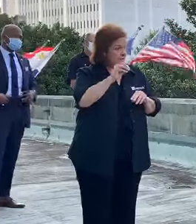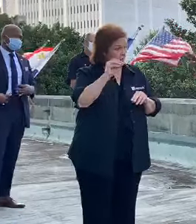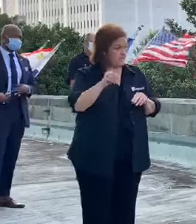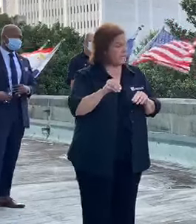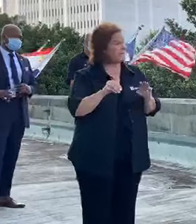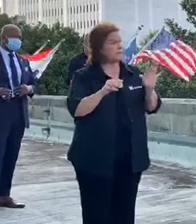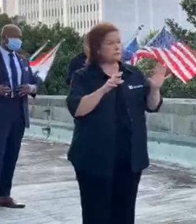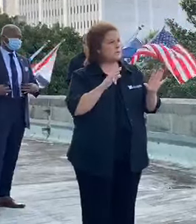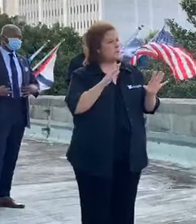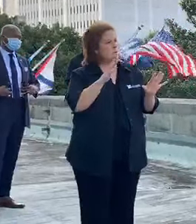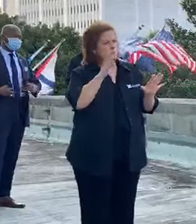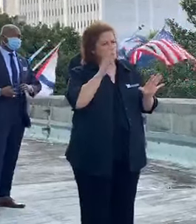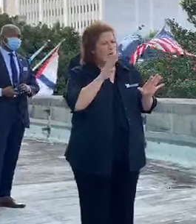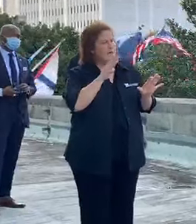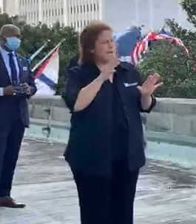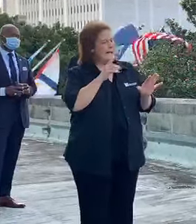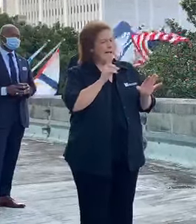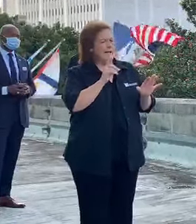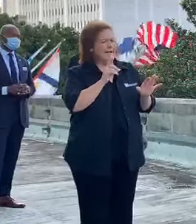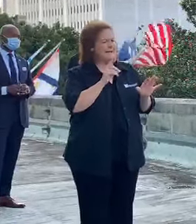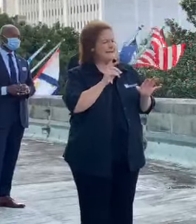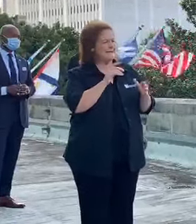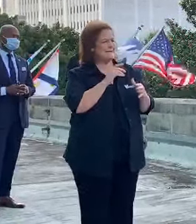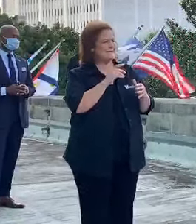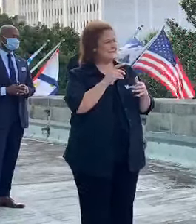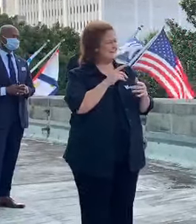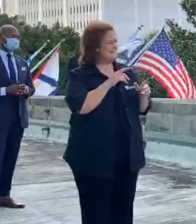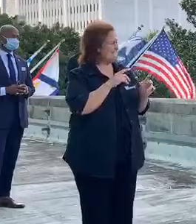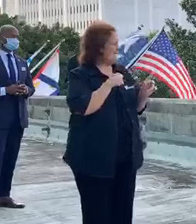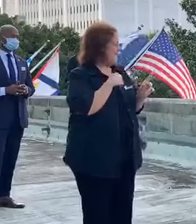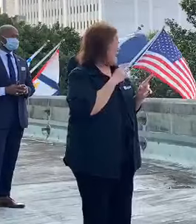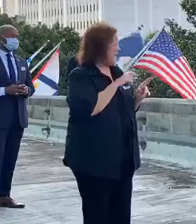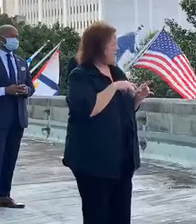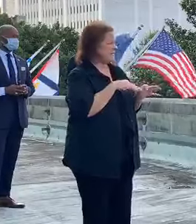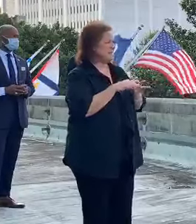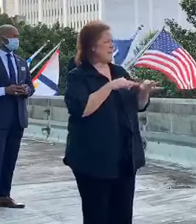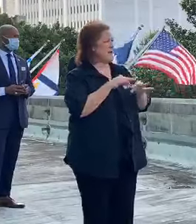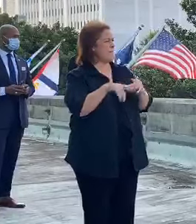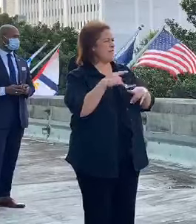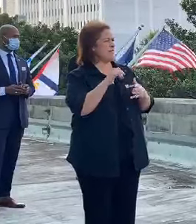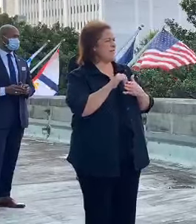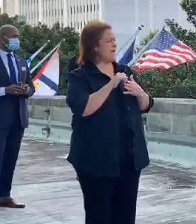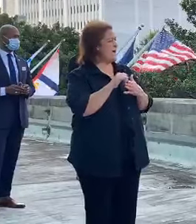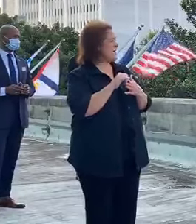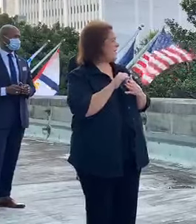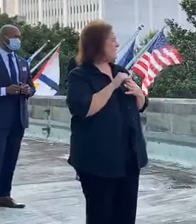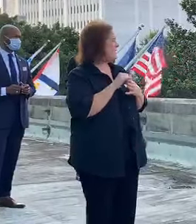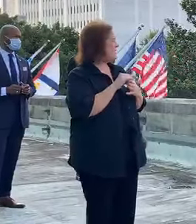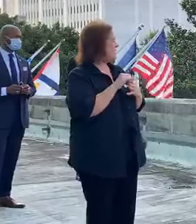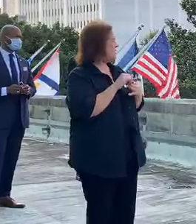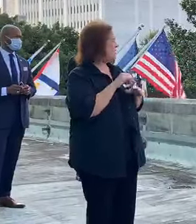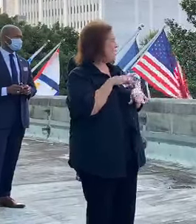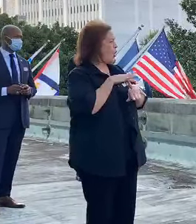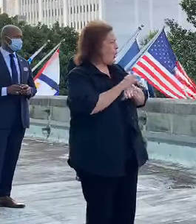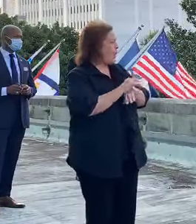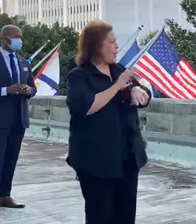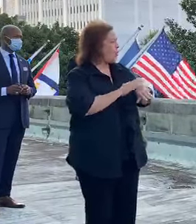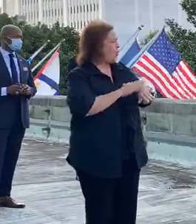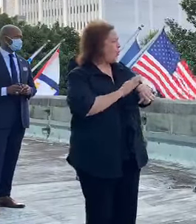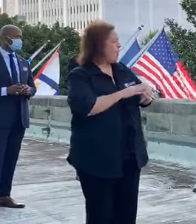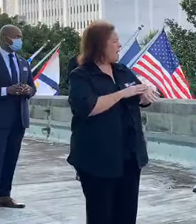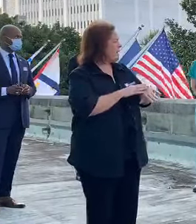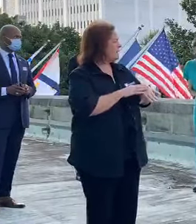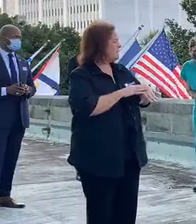It's multiple things. And Doc, speak on that. You know, it's mostly what we call our early warning system, all